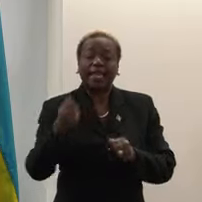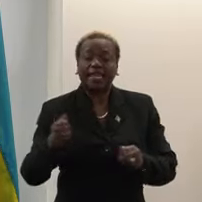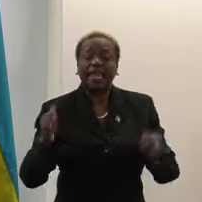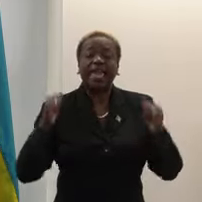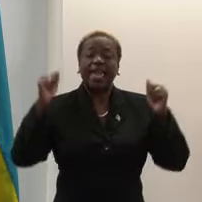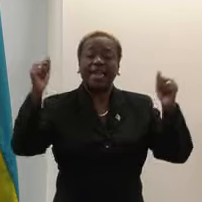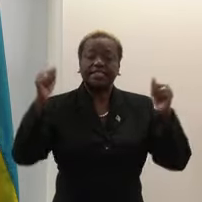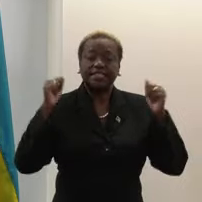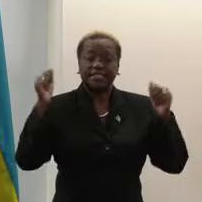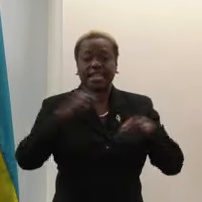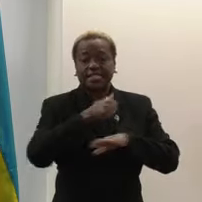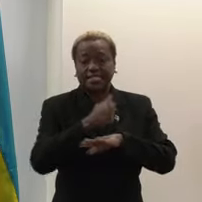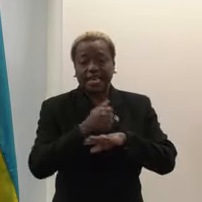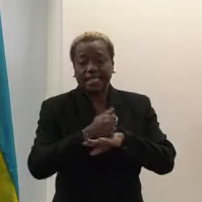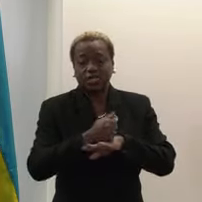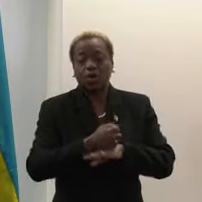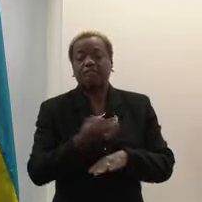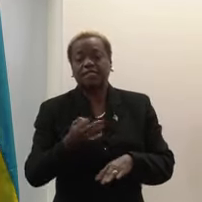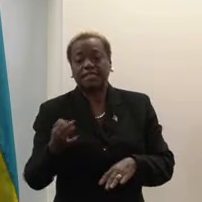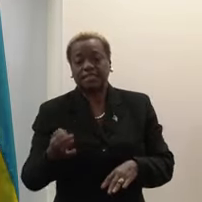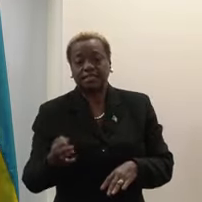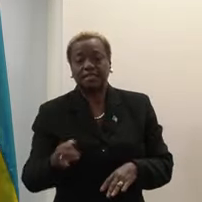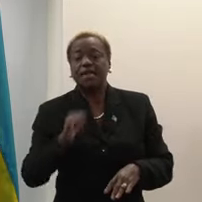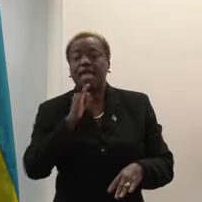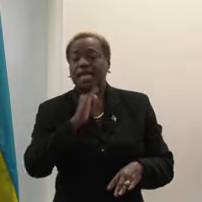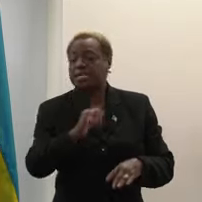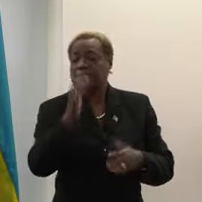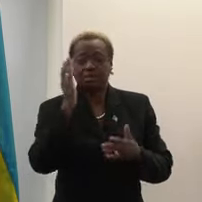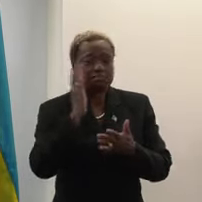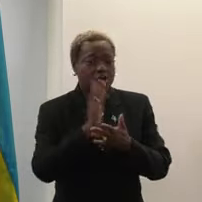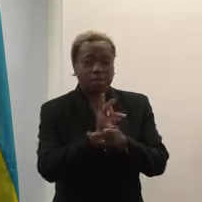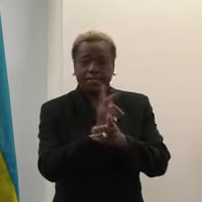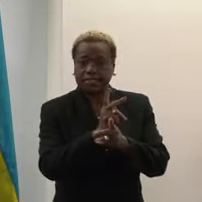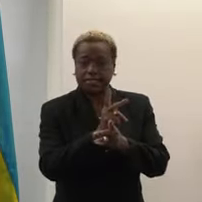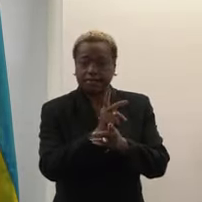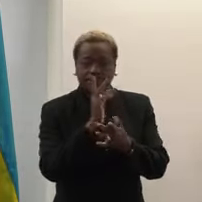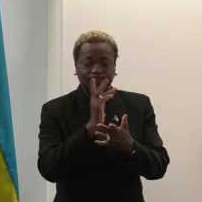site or facility is prohibited.